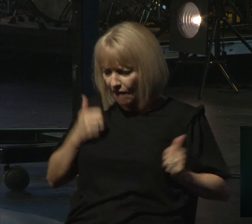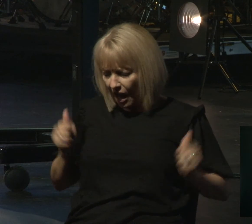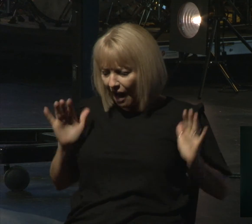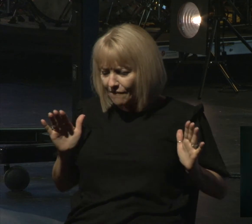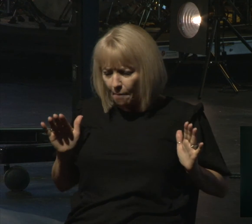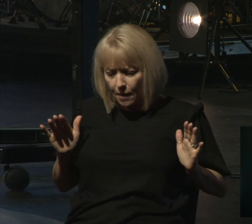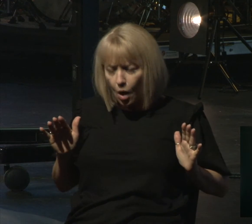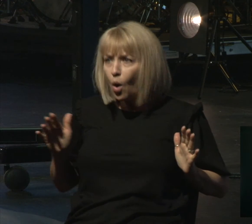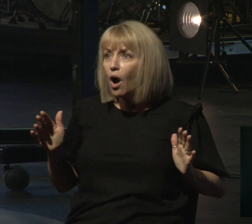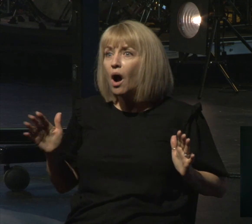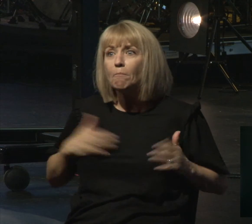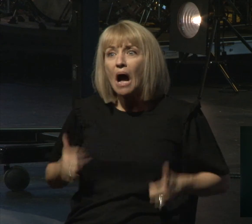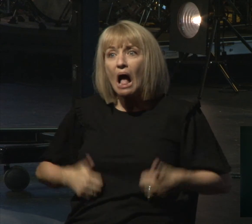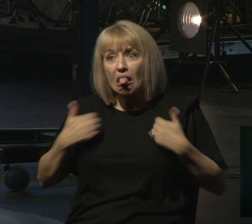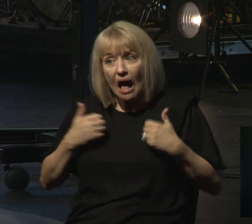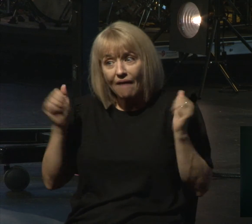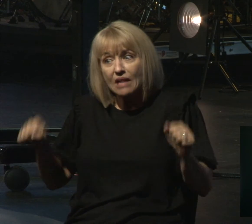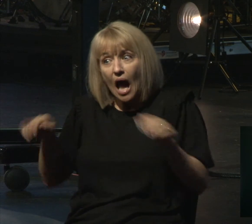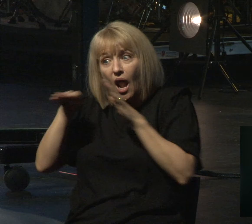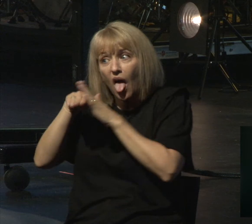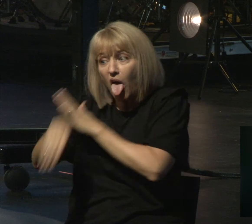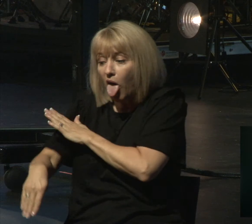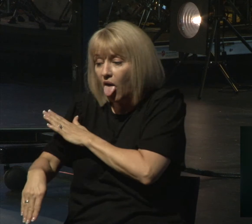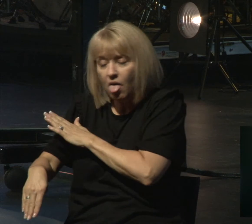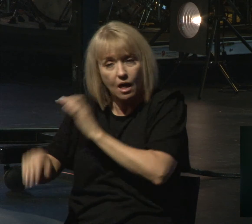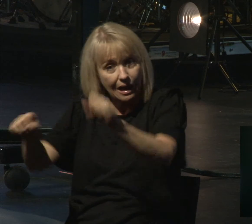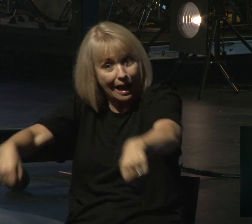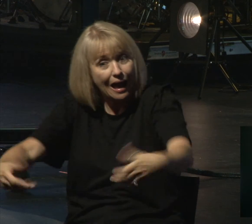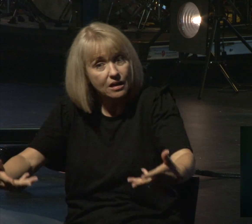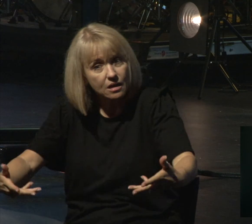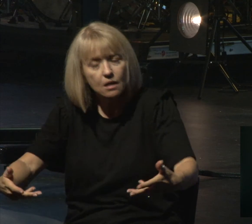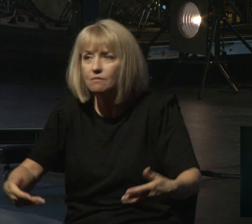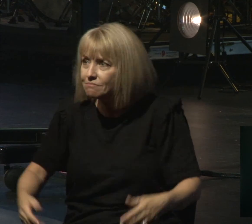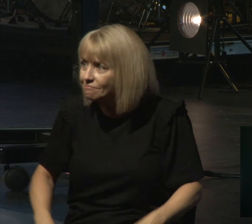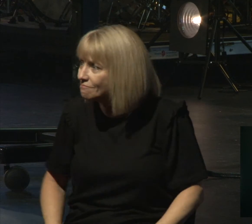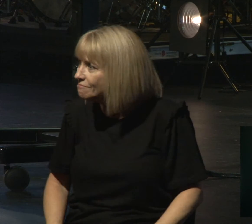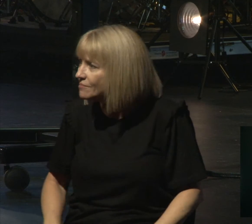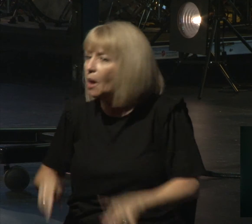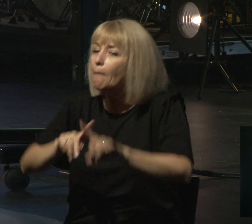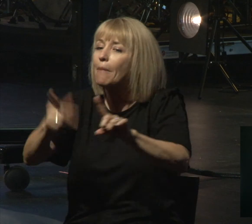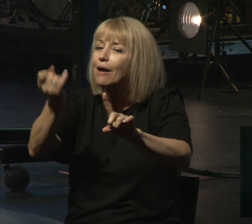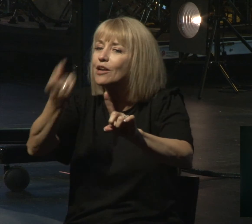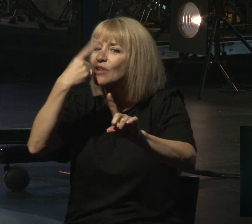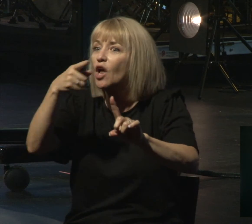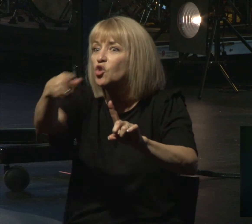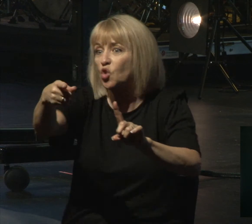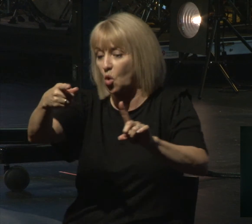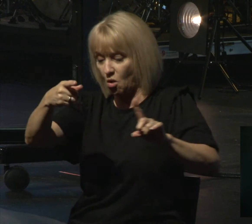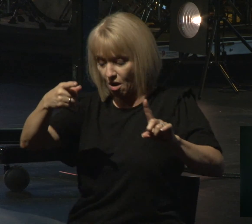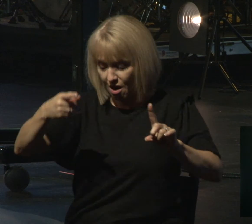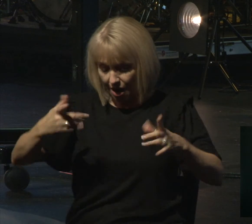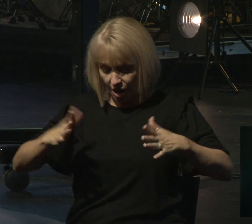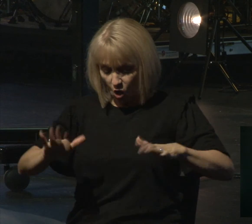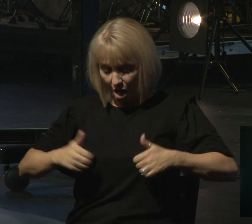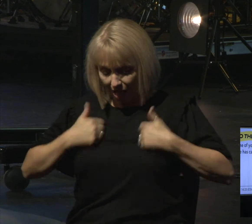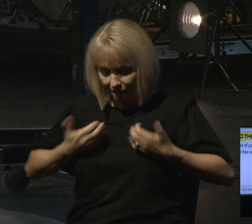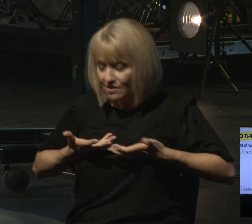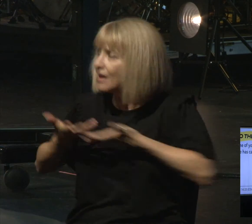if things get worse? Can I tell you, if you put something into the hands of Jesus, it will only make it